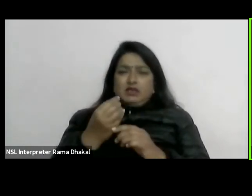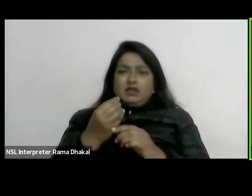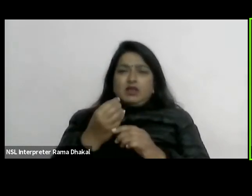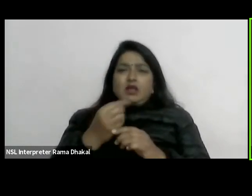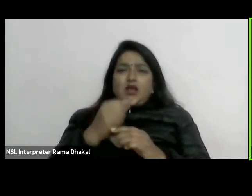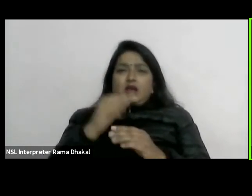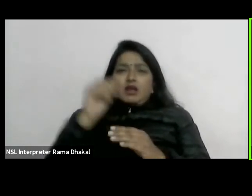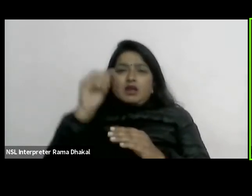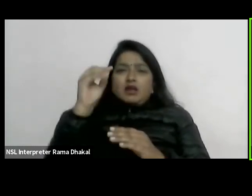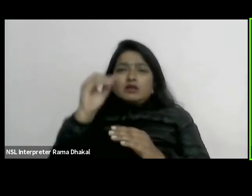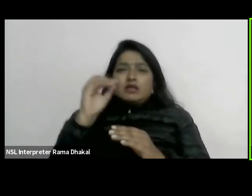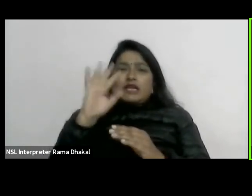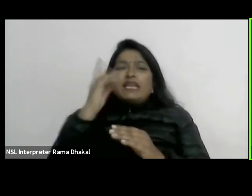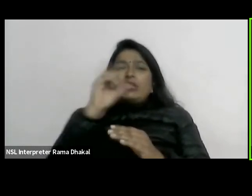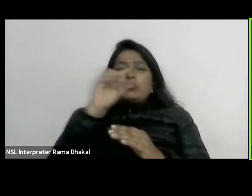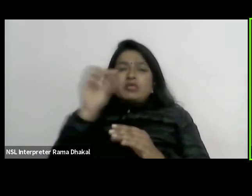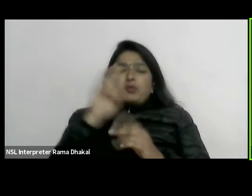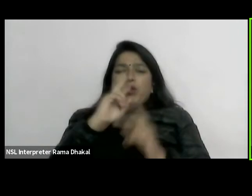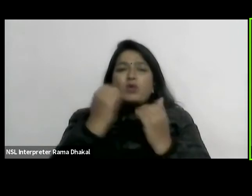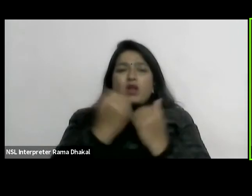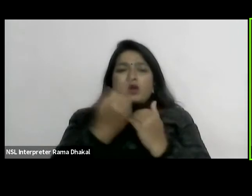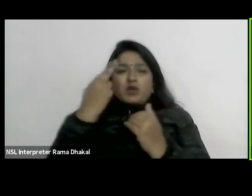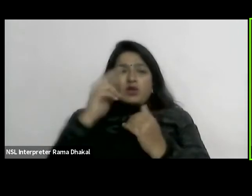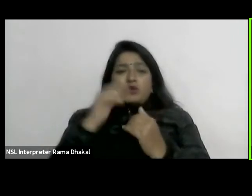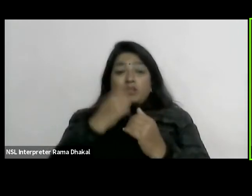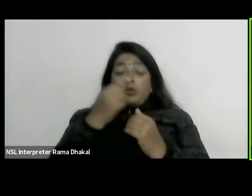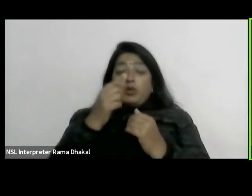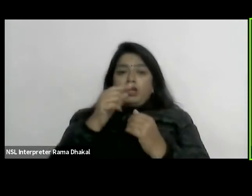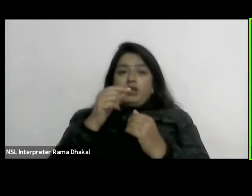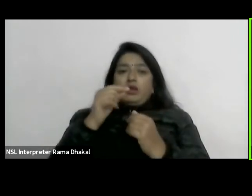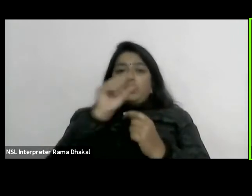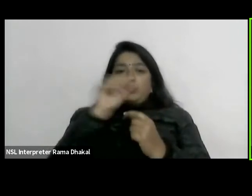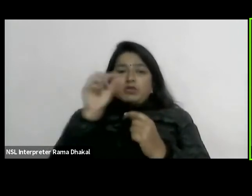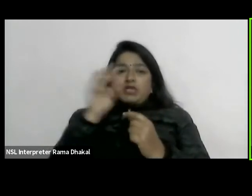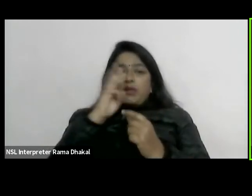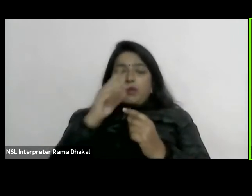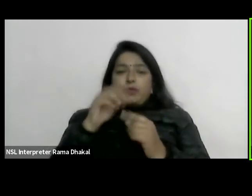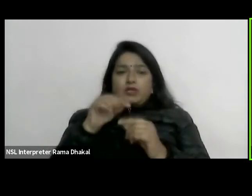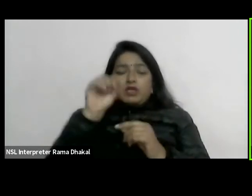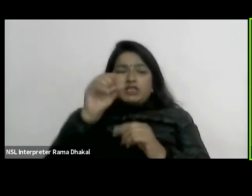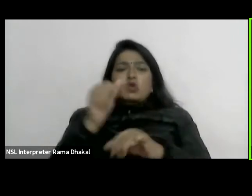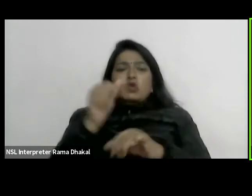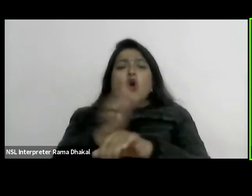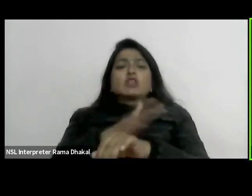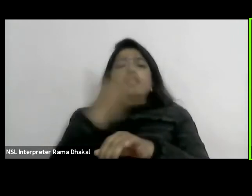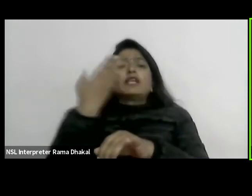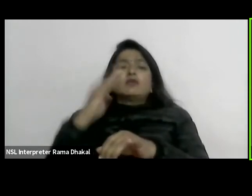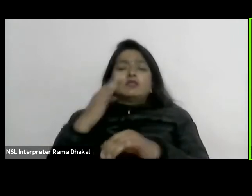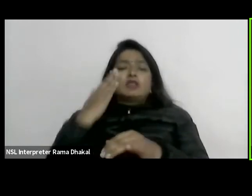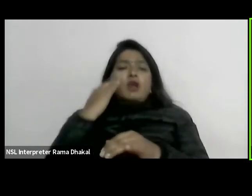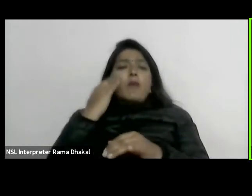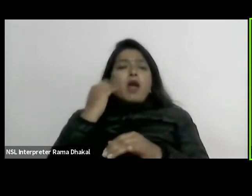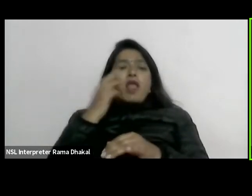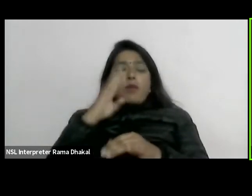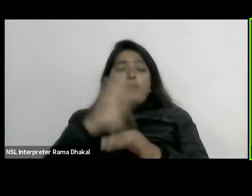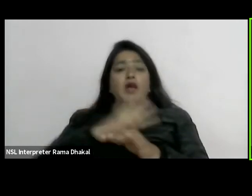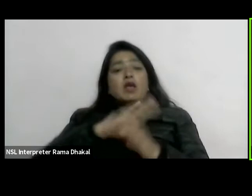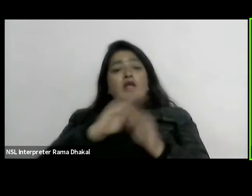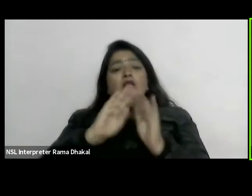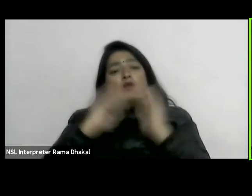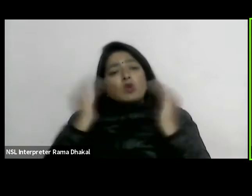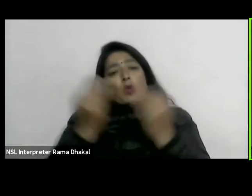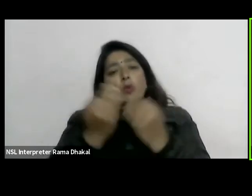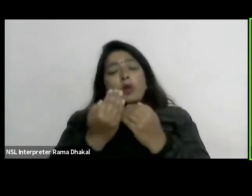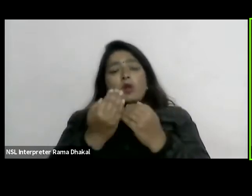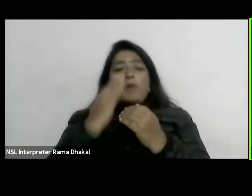of the GR, and now knowing how it would impact on women, all women everywhere. But what